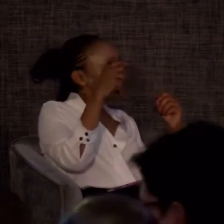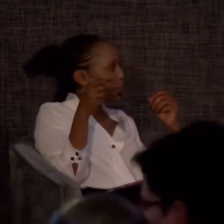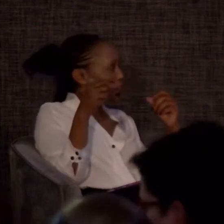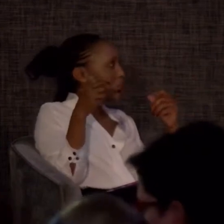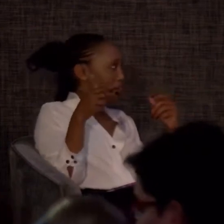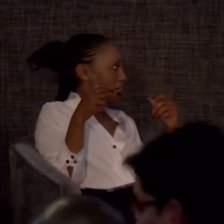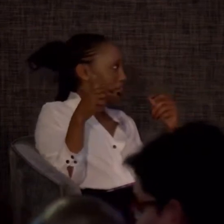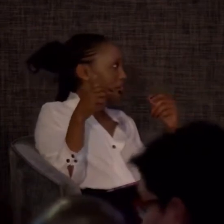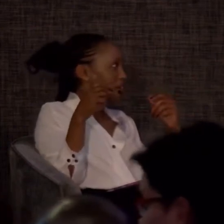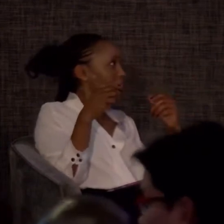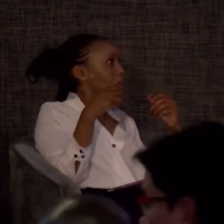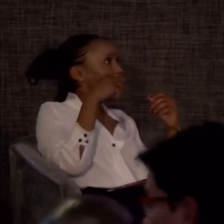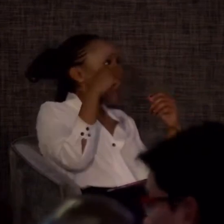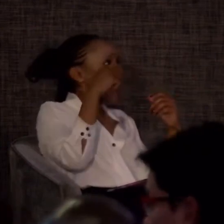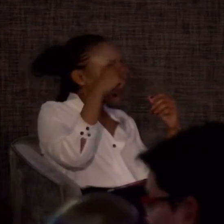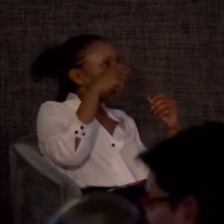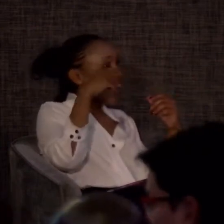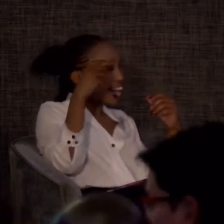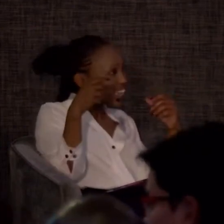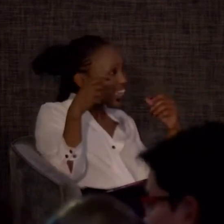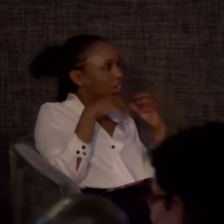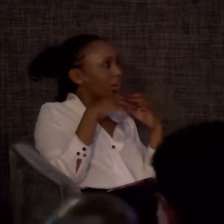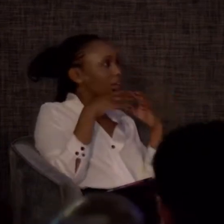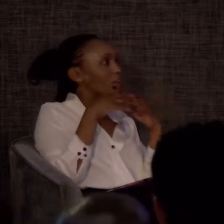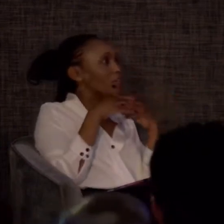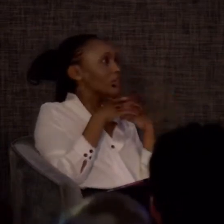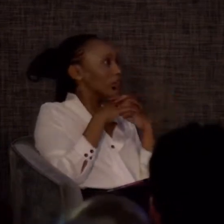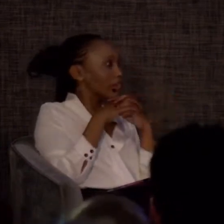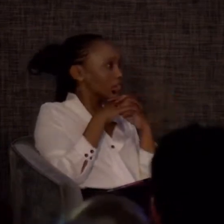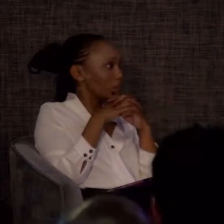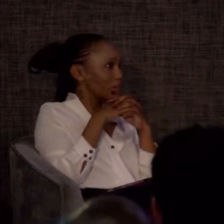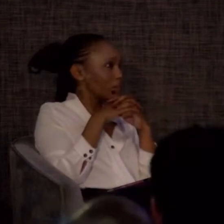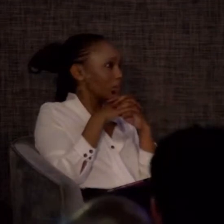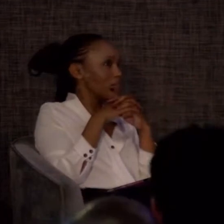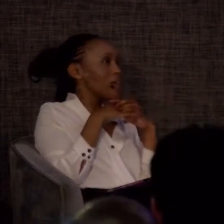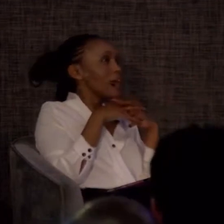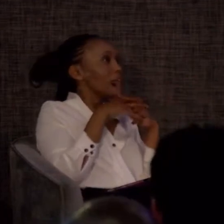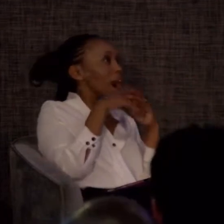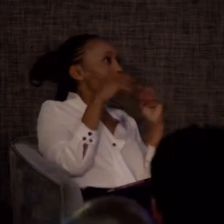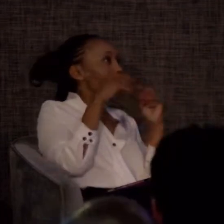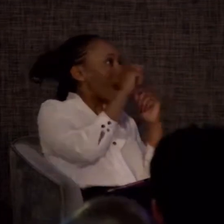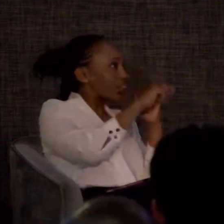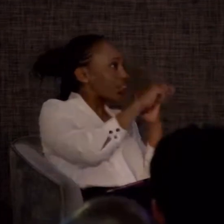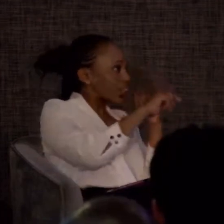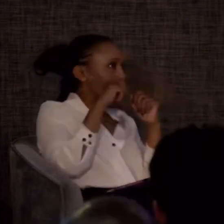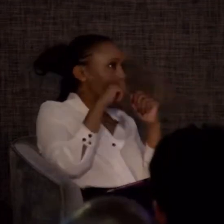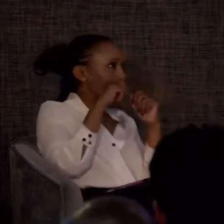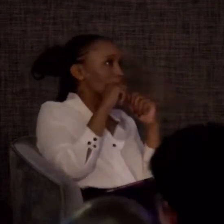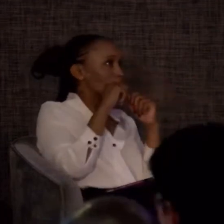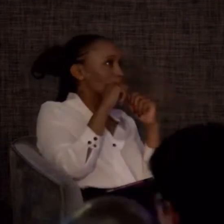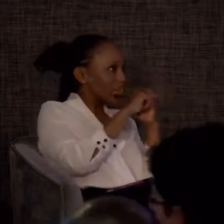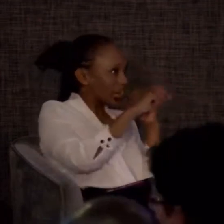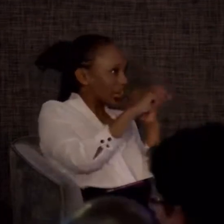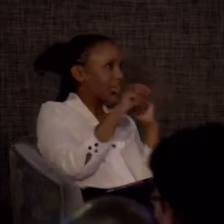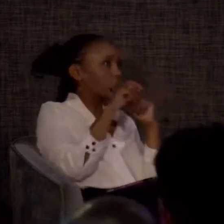to make it within 1 year, right? We have one of the highest recorded failures of SMMEs. Now, why that is important